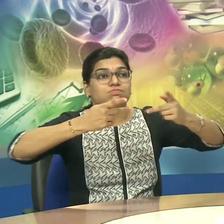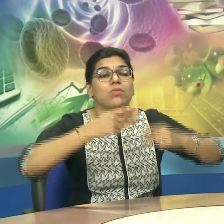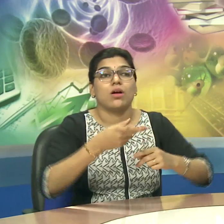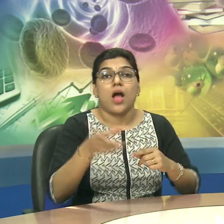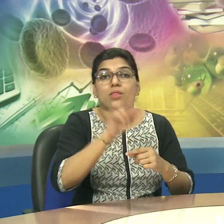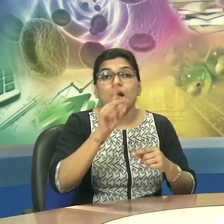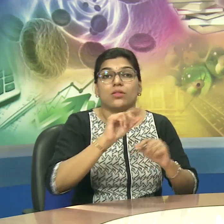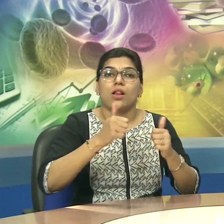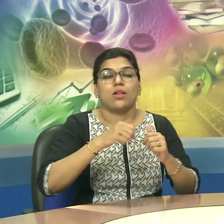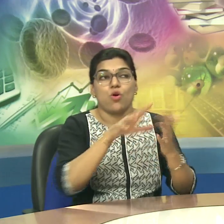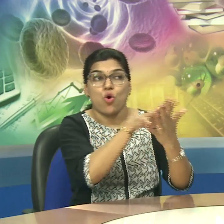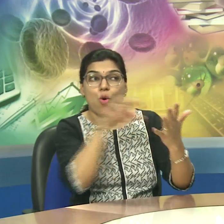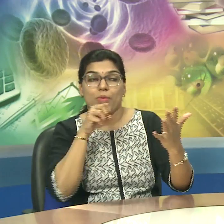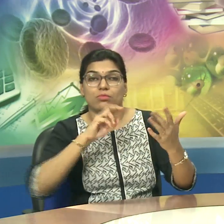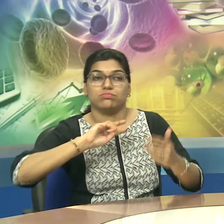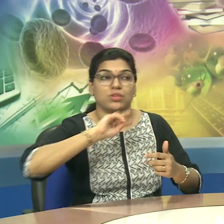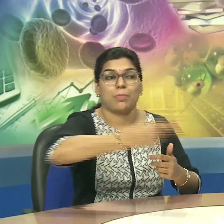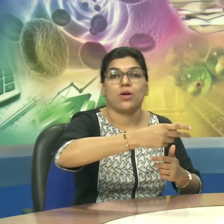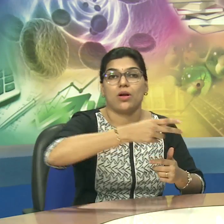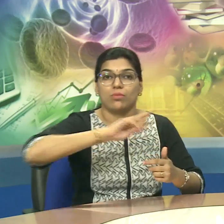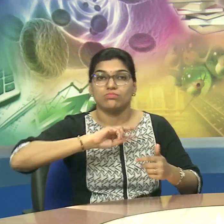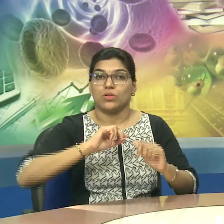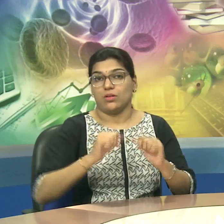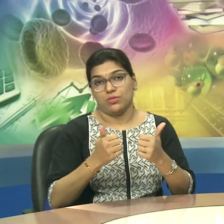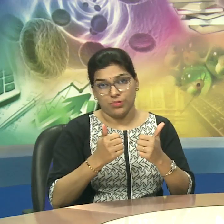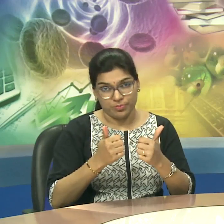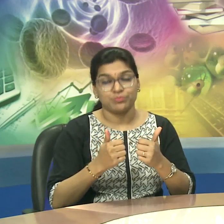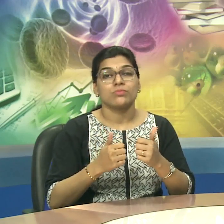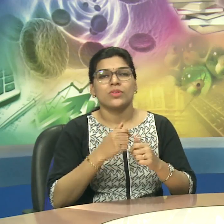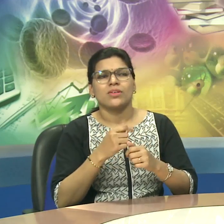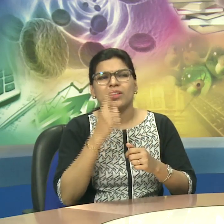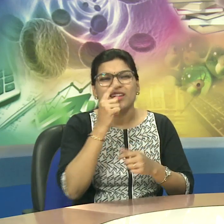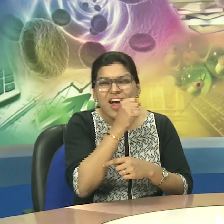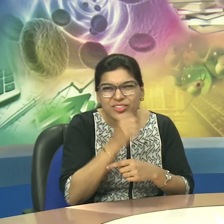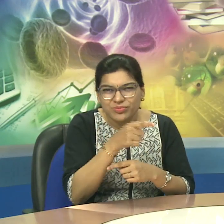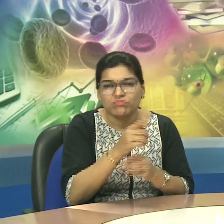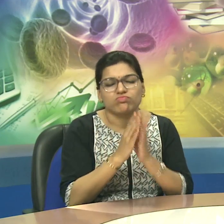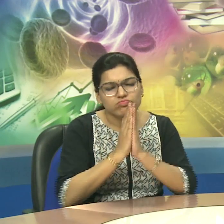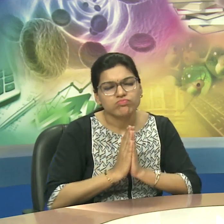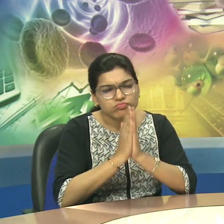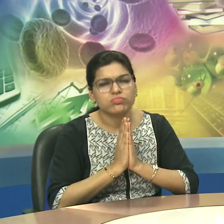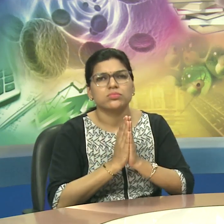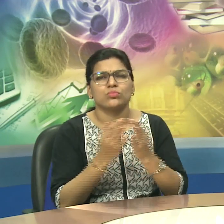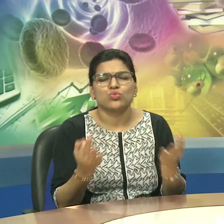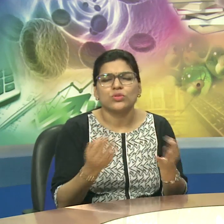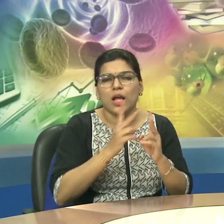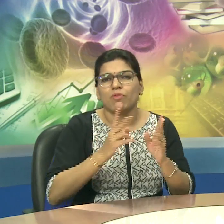also they would learn to recite the entire sentences, the entire mantra,